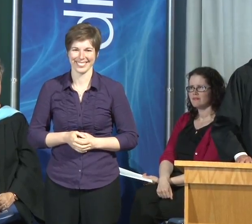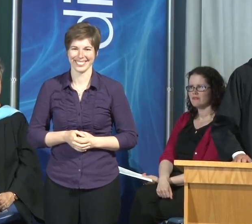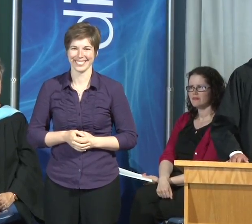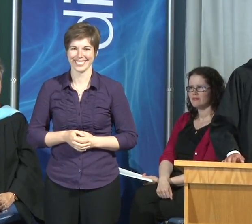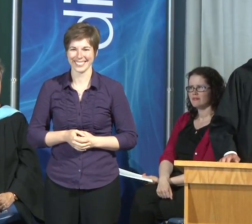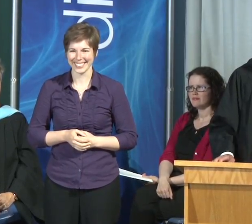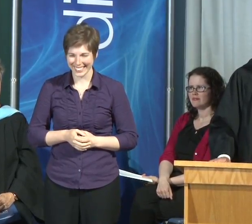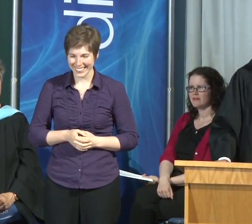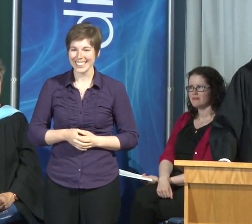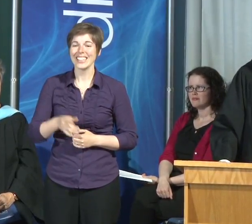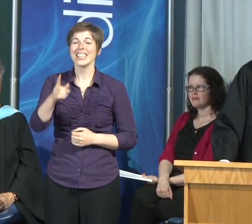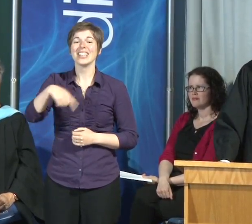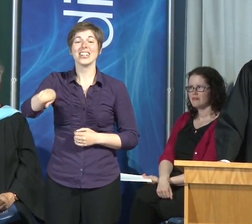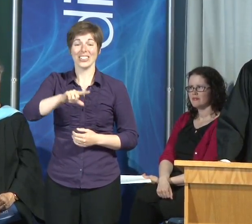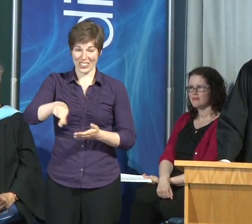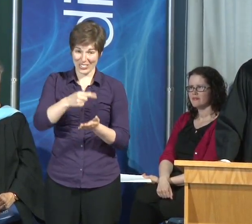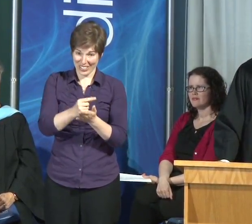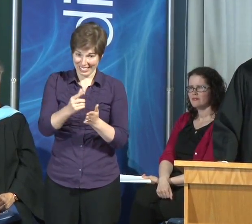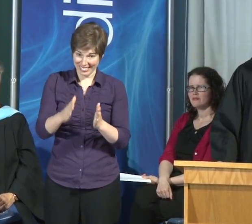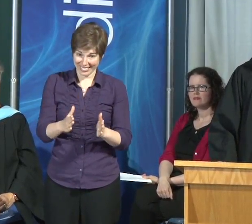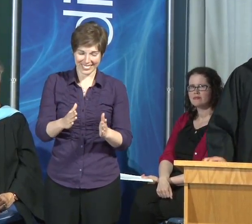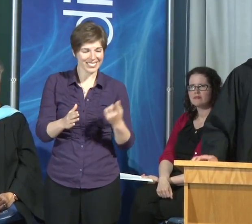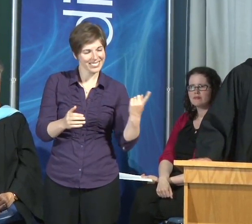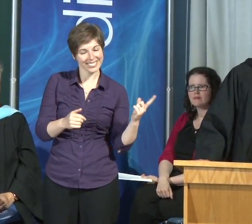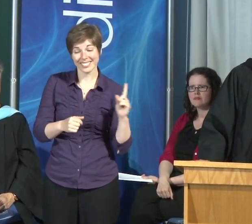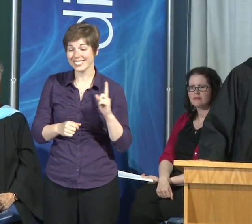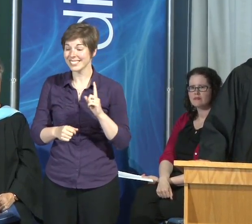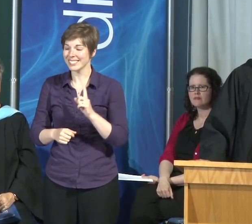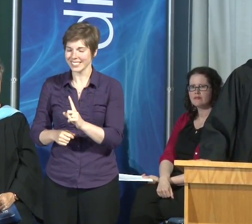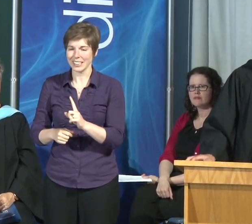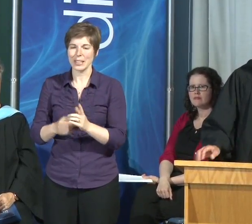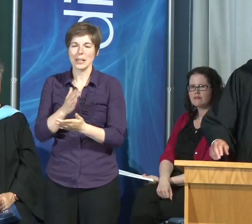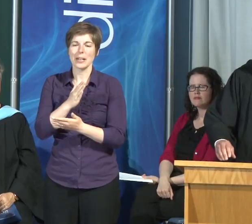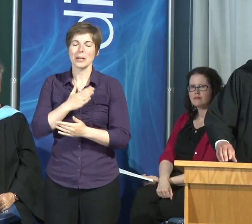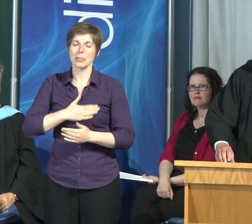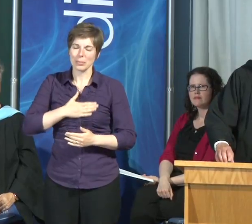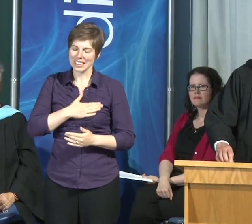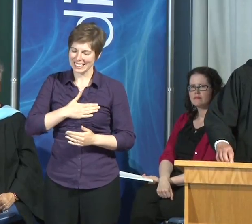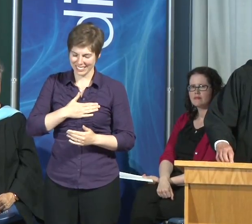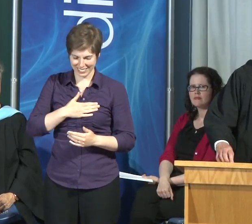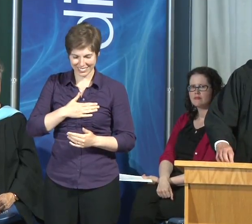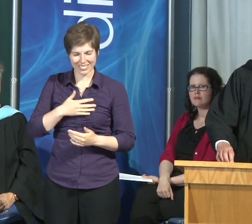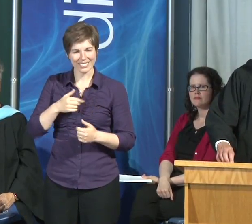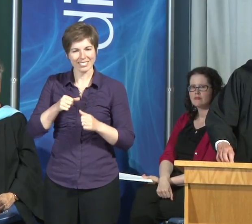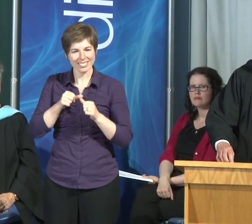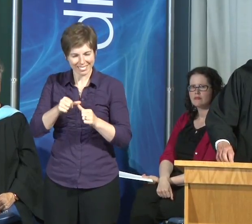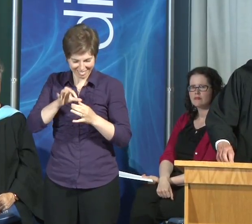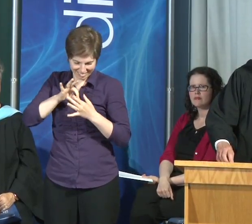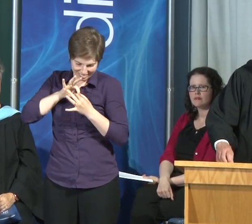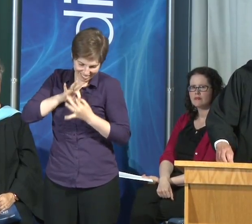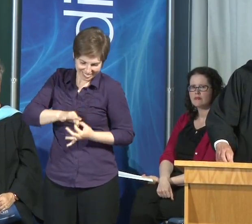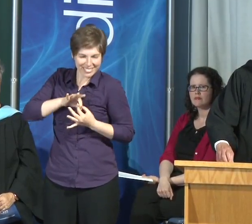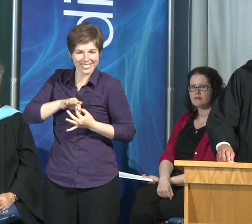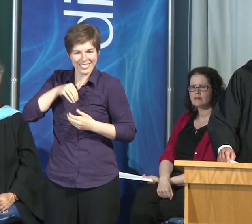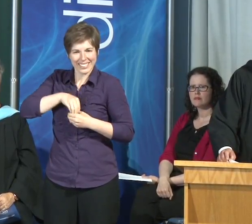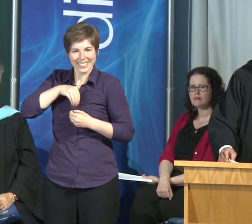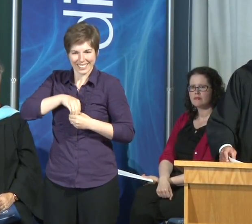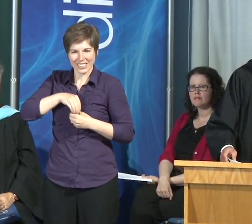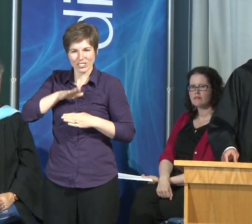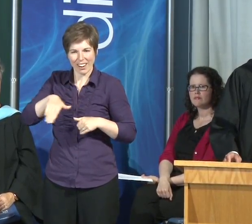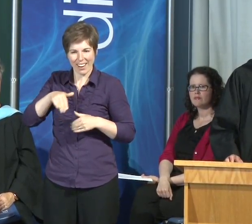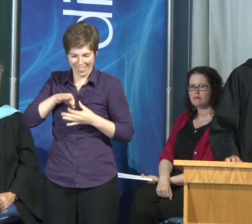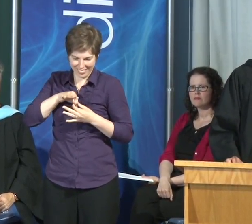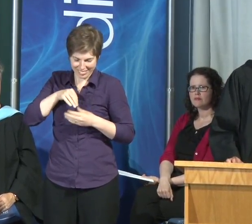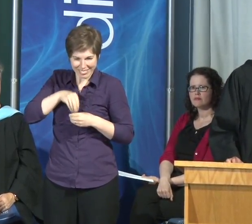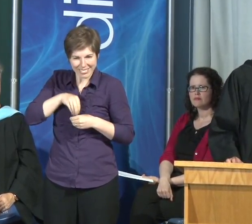Graduates, as you cross this stage this afternoon, please never stop being driven by that little child within you. And please do not be